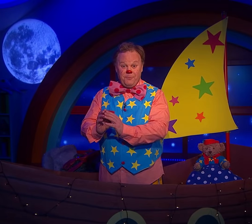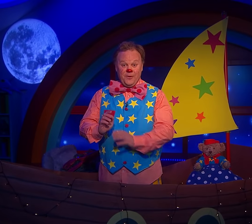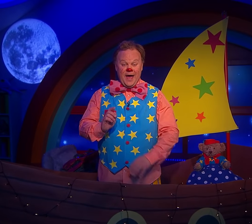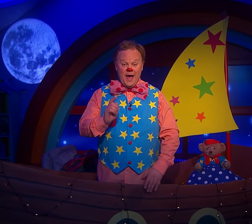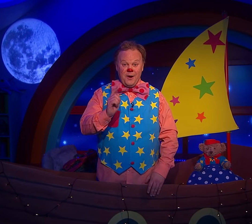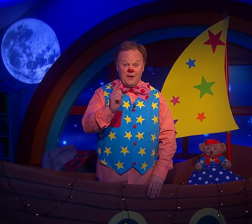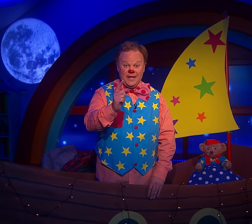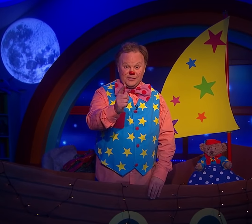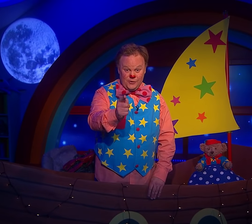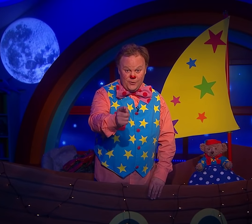will carry two,